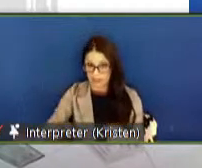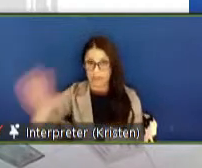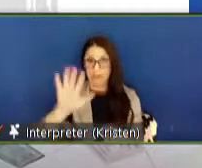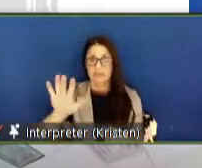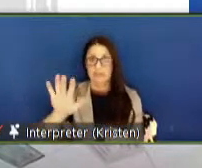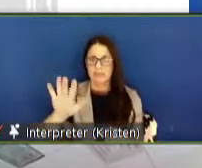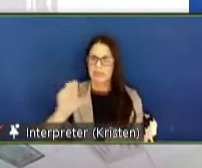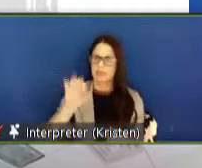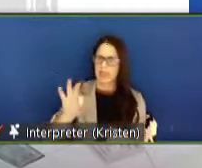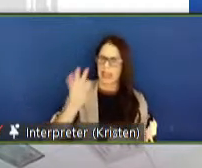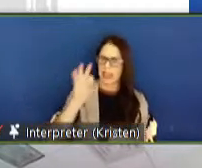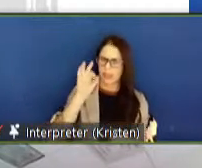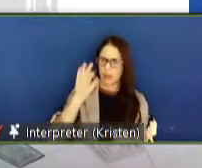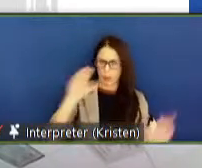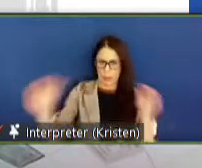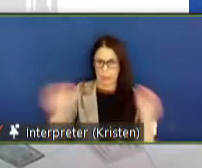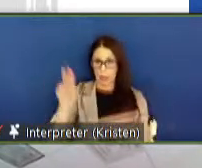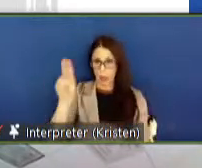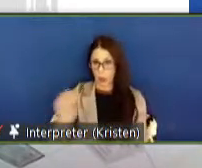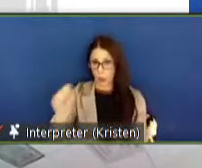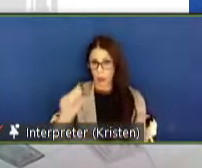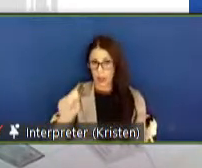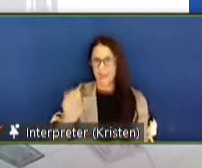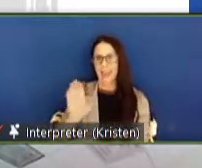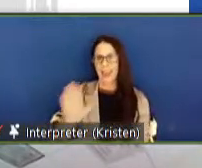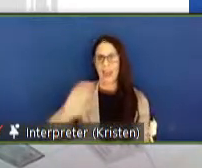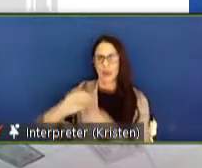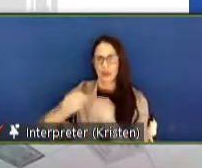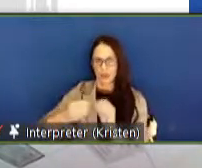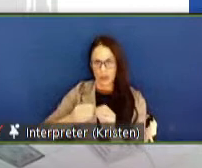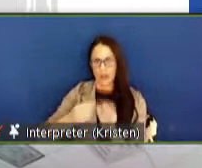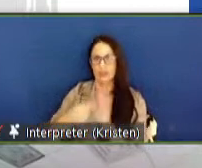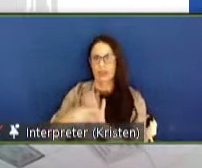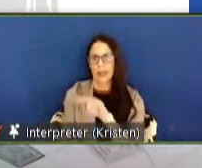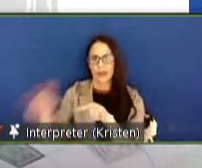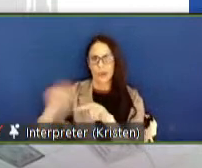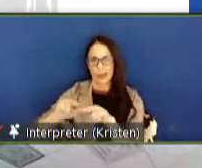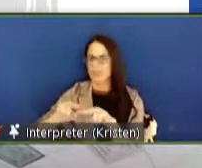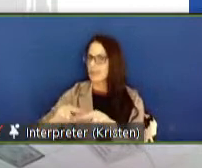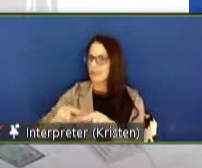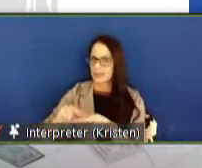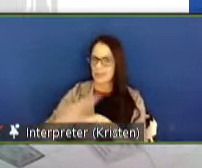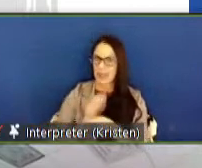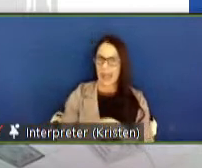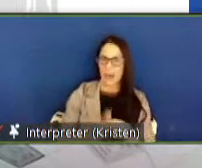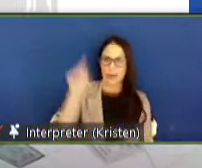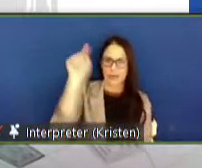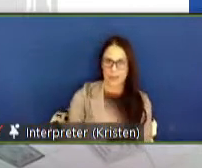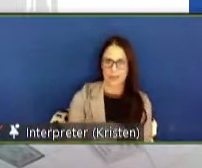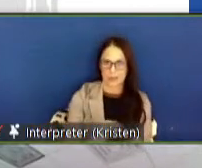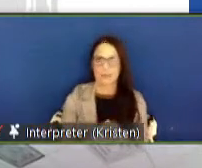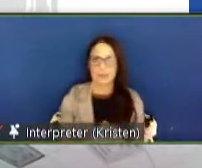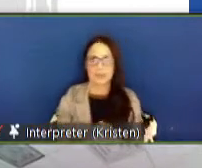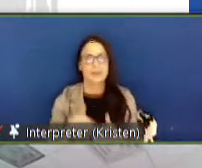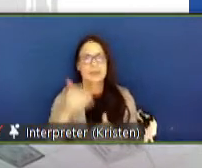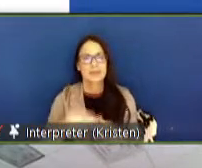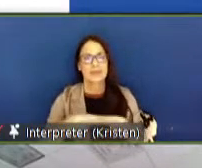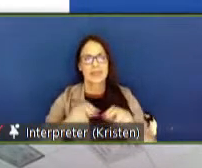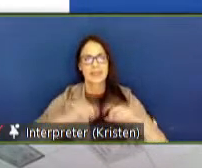overall US trends, the US trends are actually showing an increasing trend in cases right now. Next slide, please.